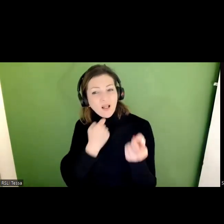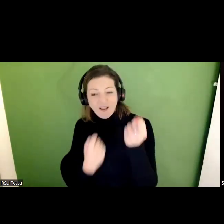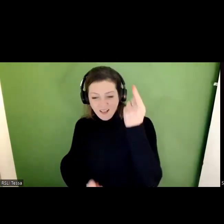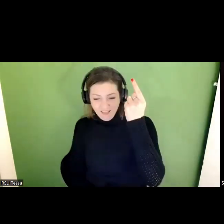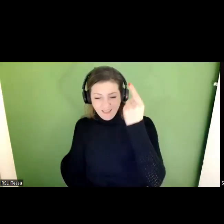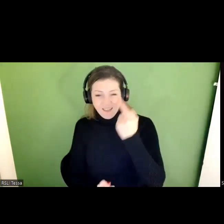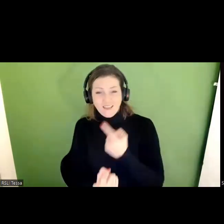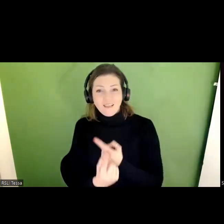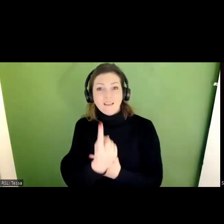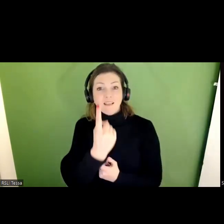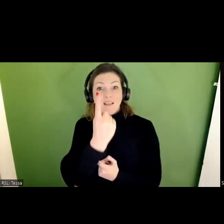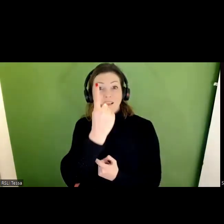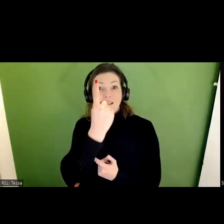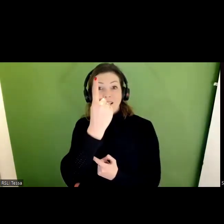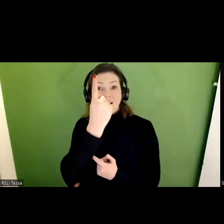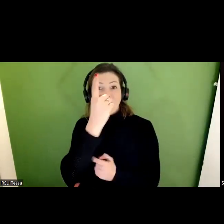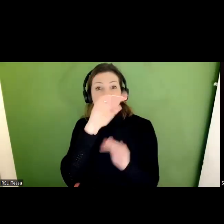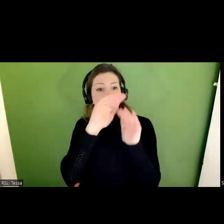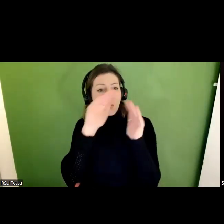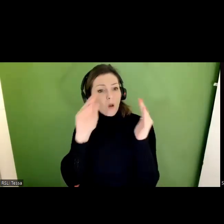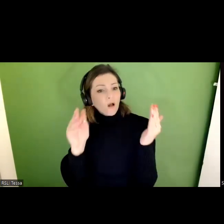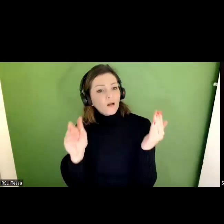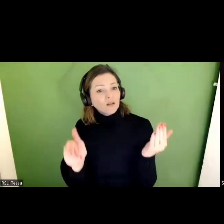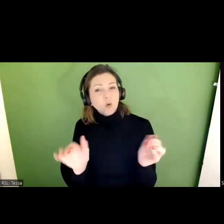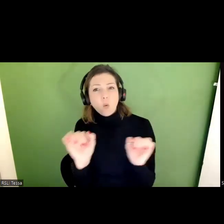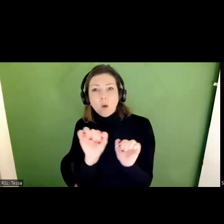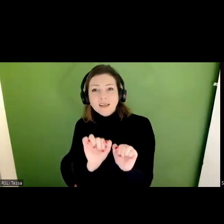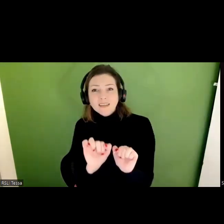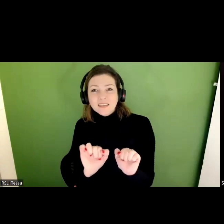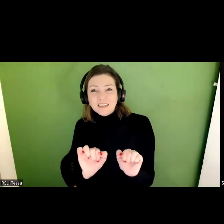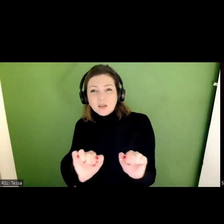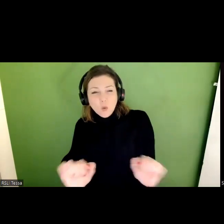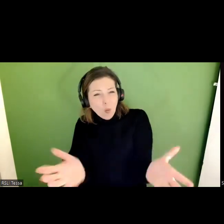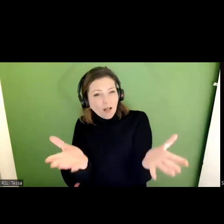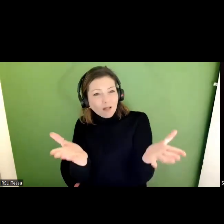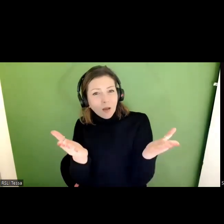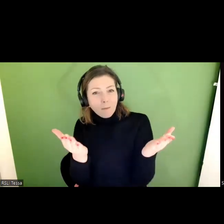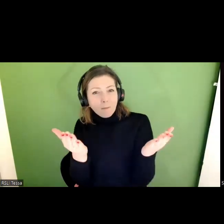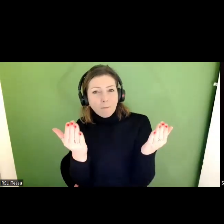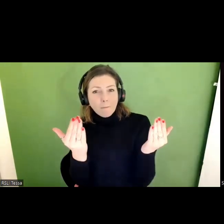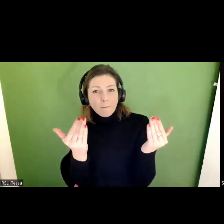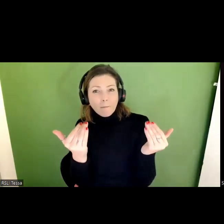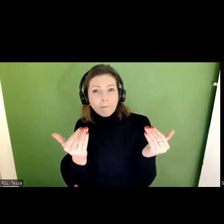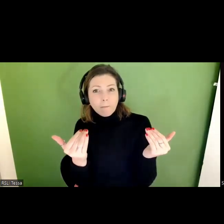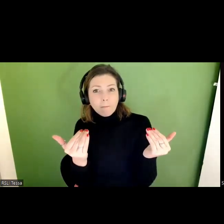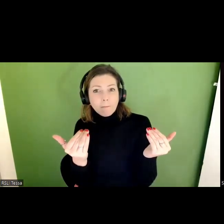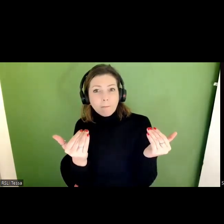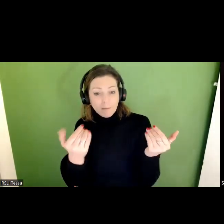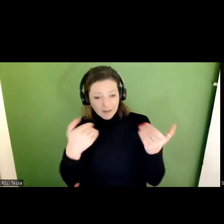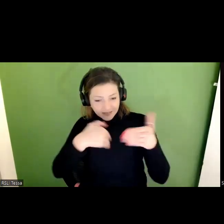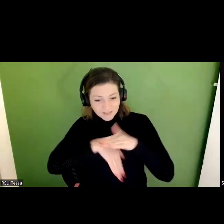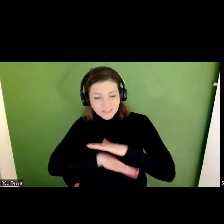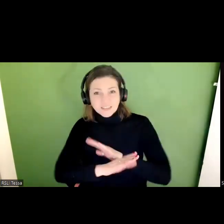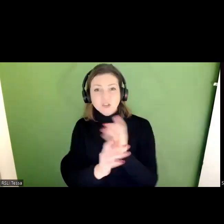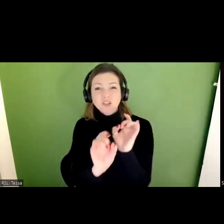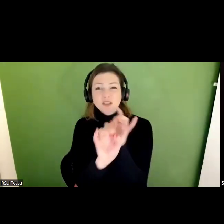presented to a world waiting to welcome them into the dazzling, white,